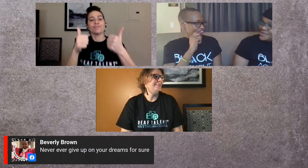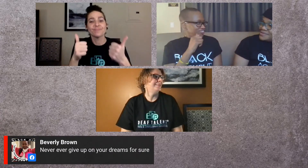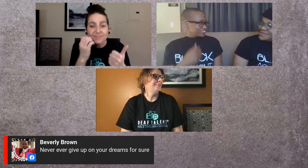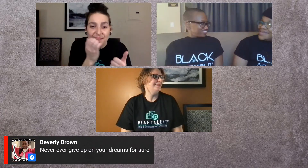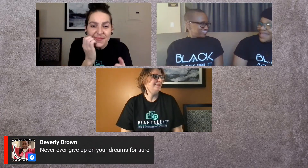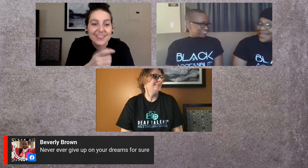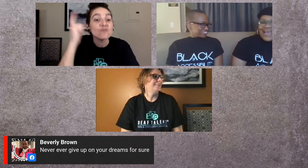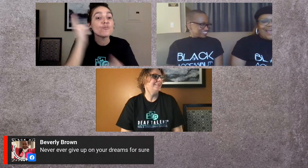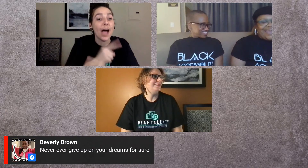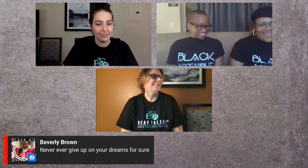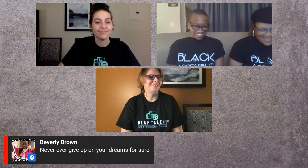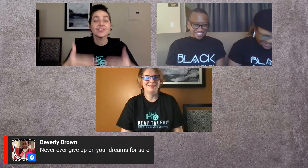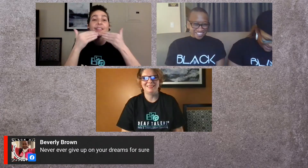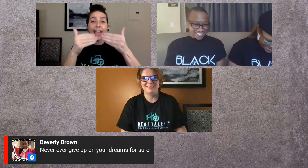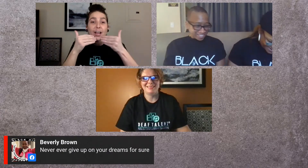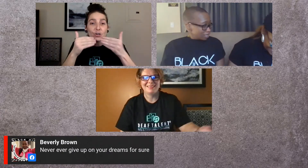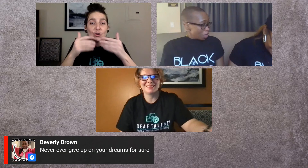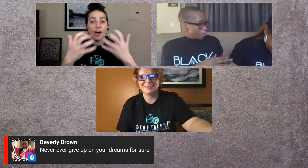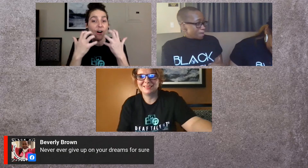because of us.